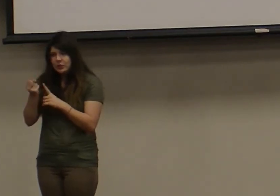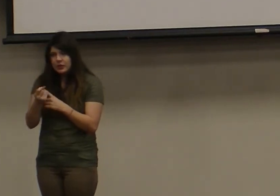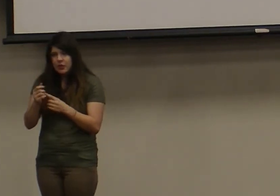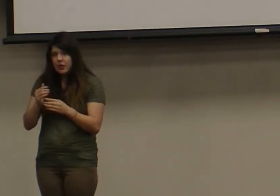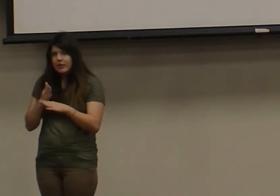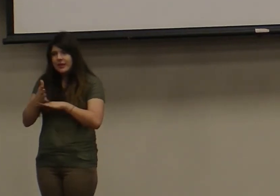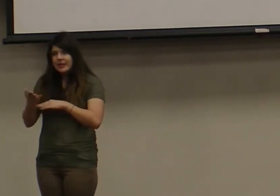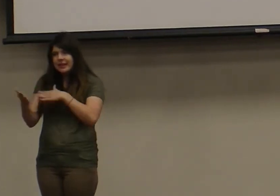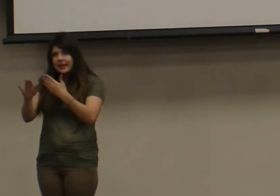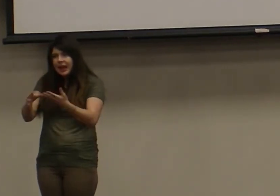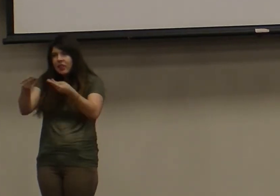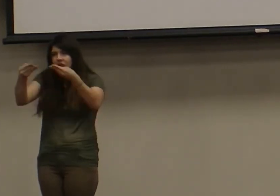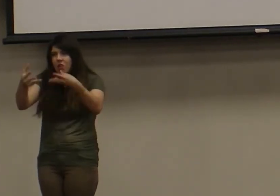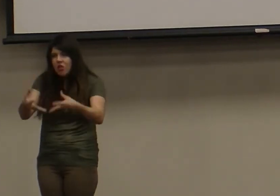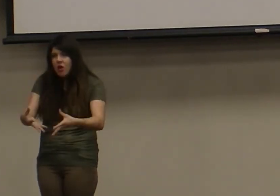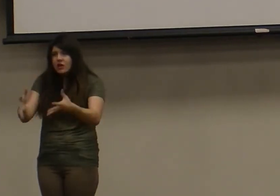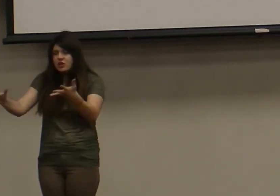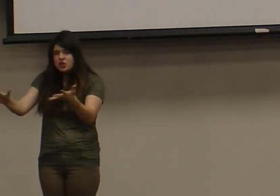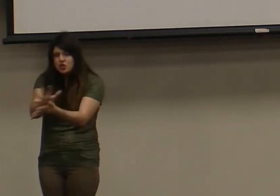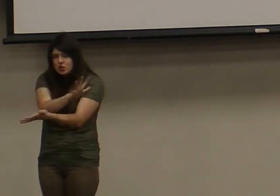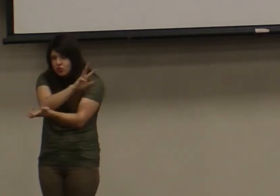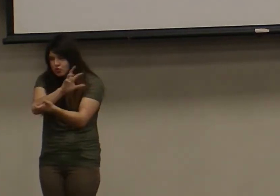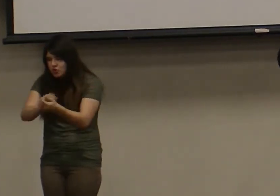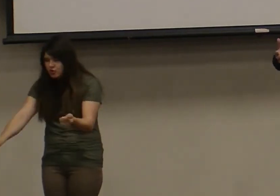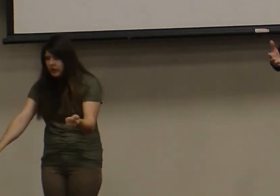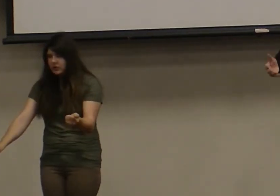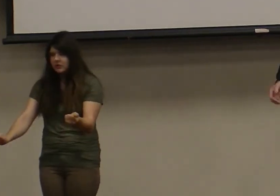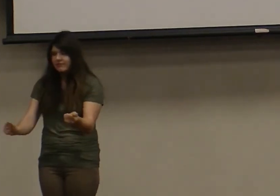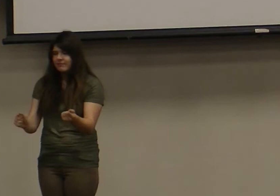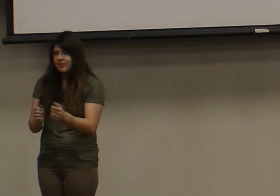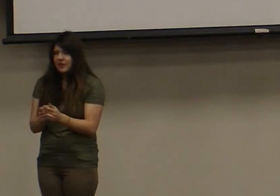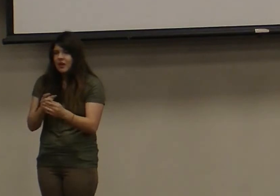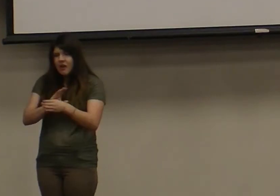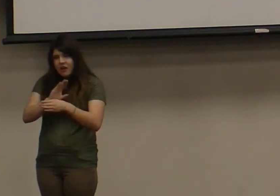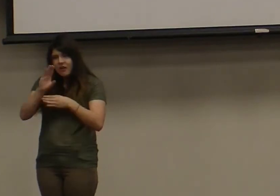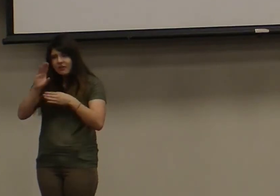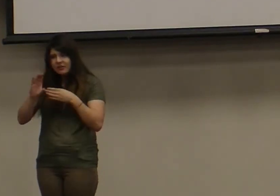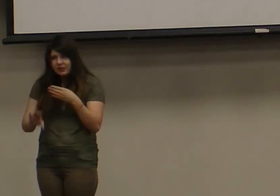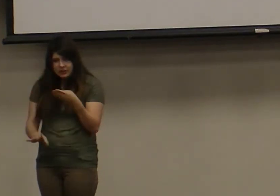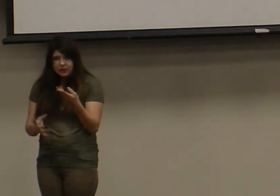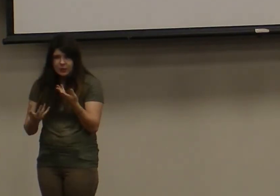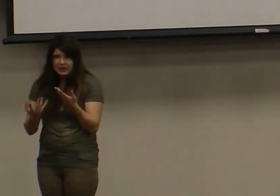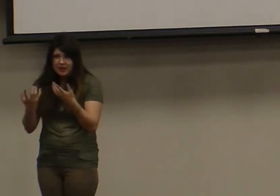the loss, over the destruction, over the consequences that would follow.